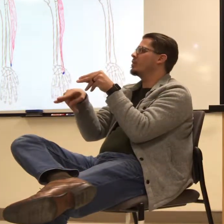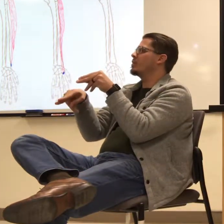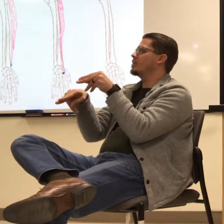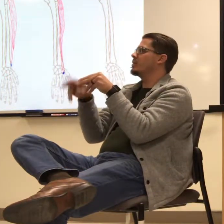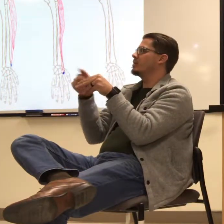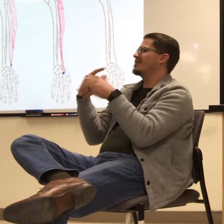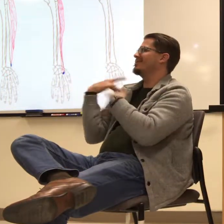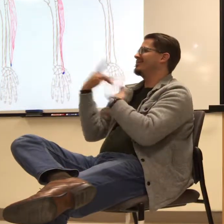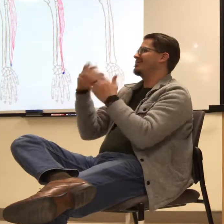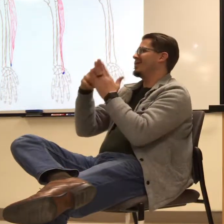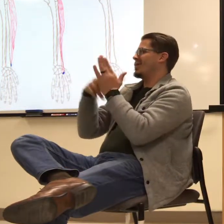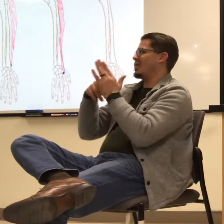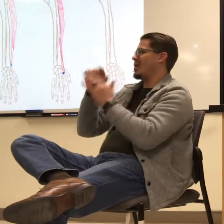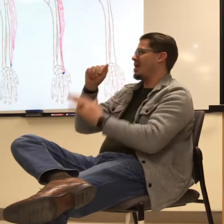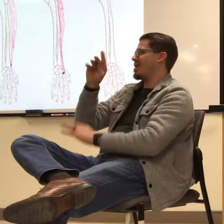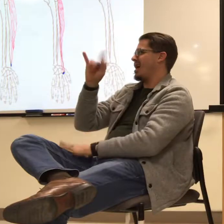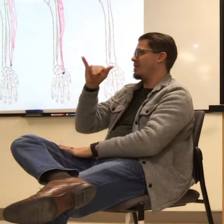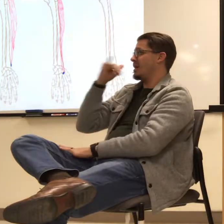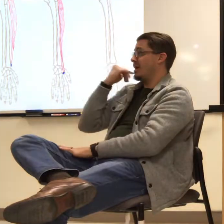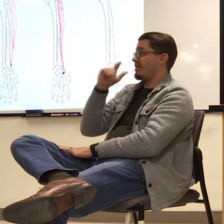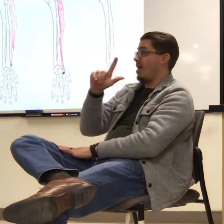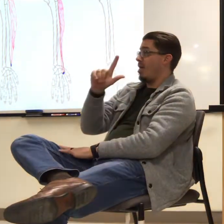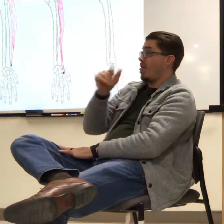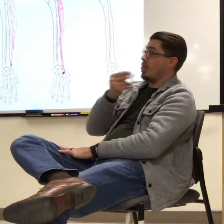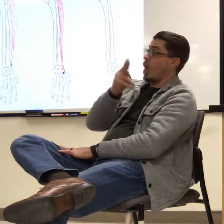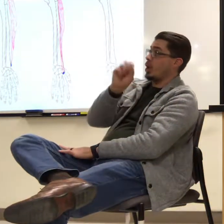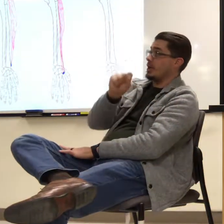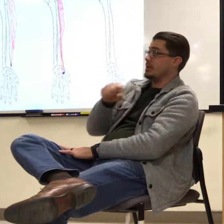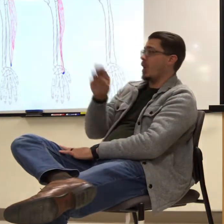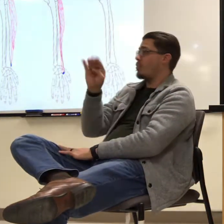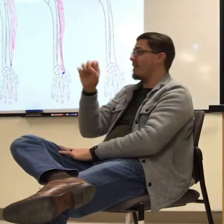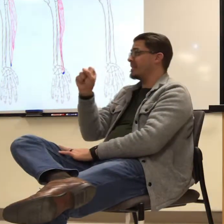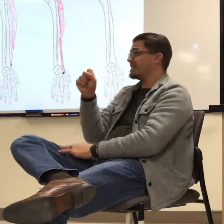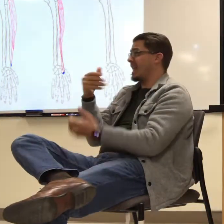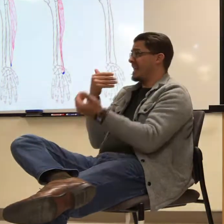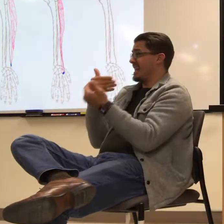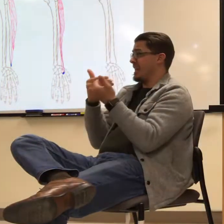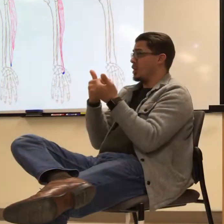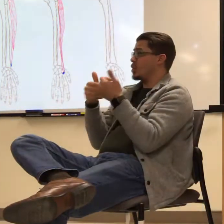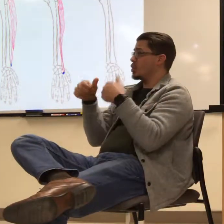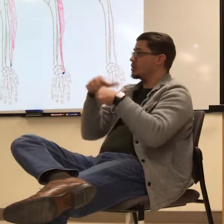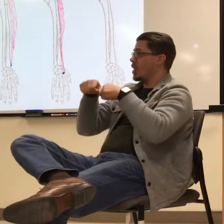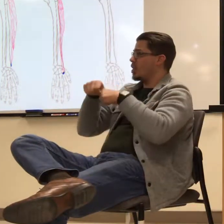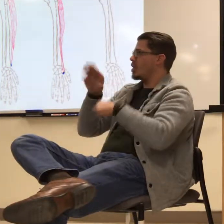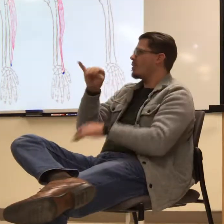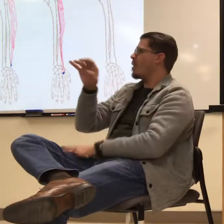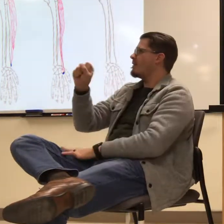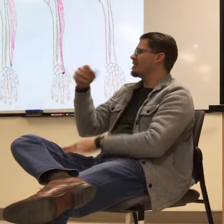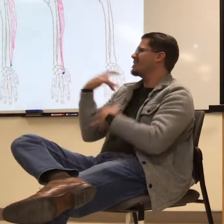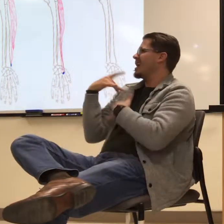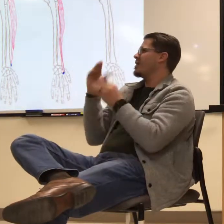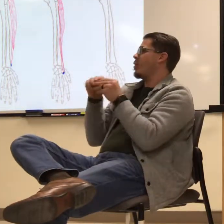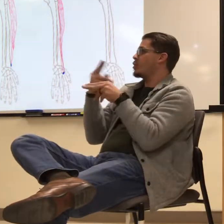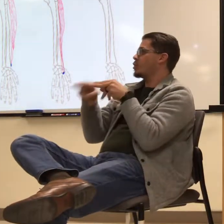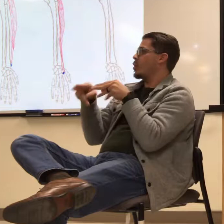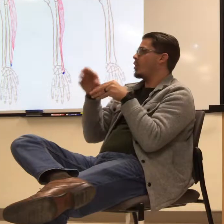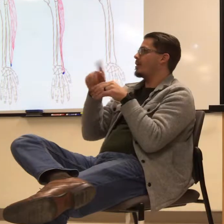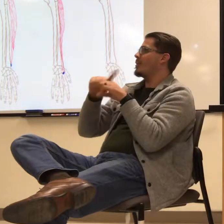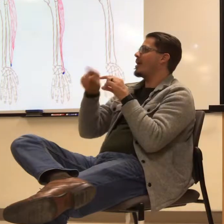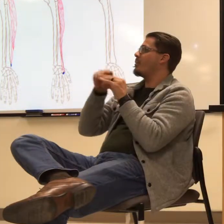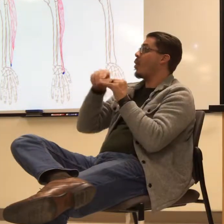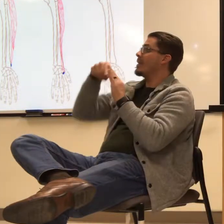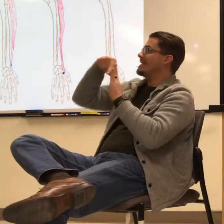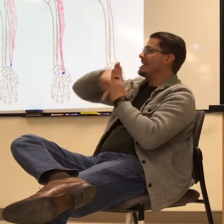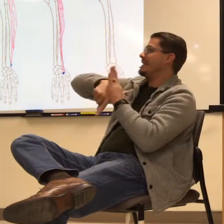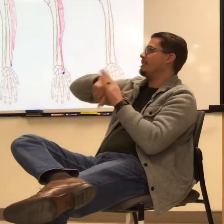Usually the rule in anatomy is if you have a longus and a brevis right next to each other, the brevis muscle is shorter and it's deeper.